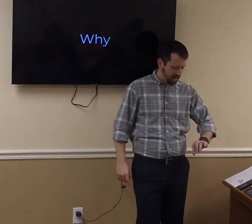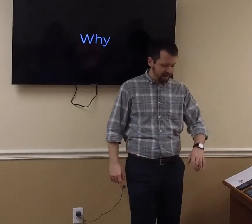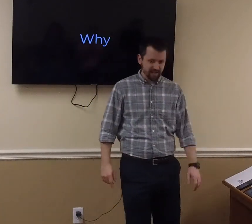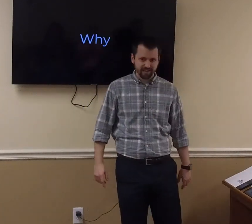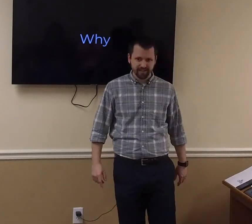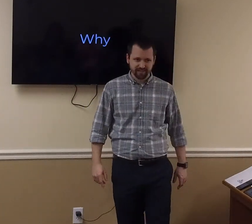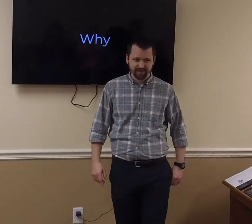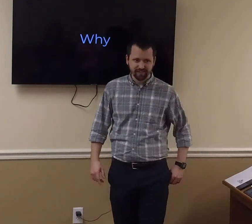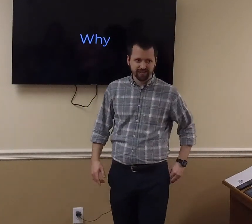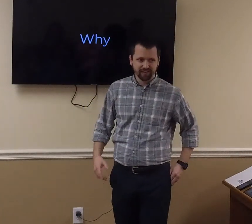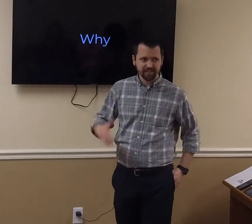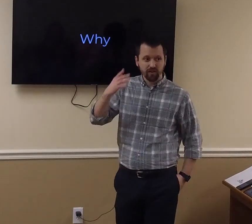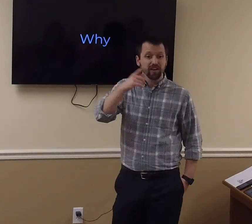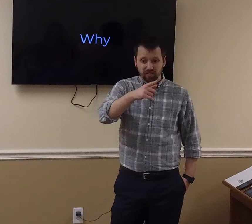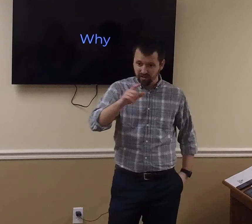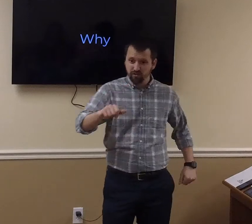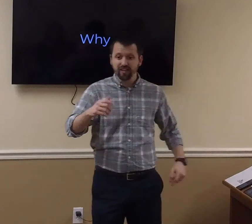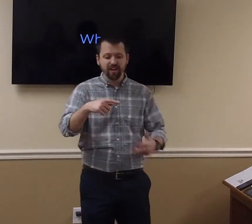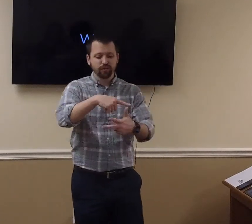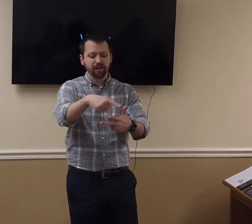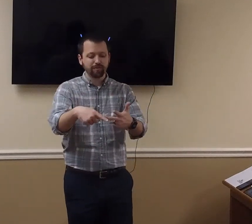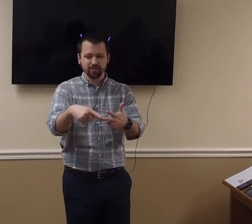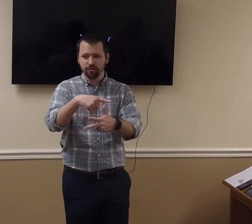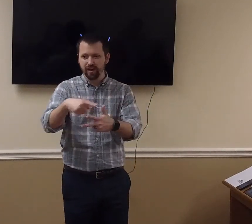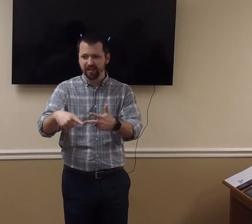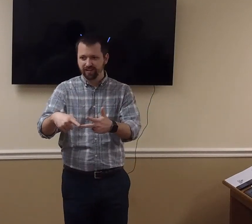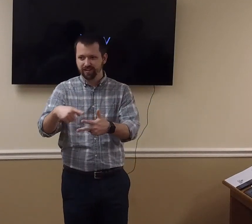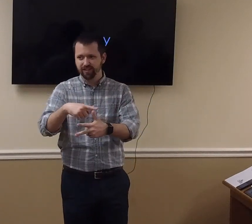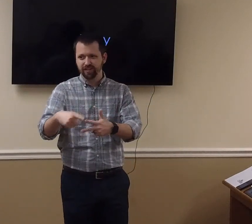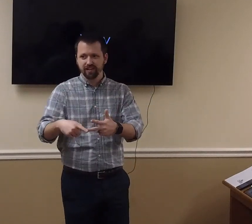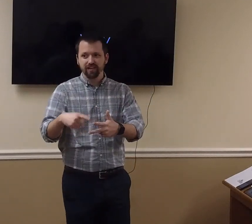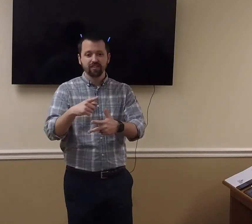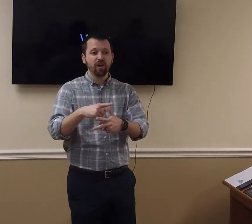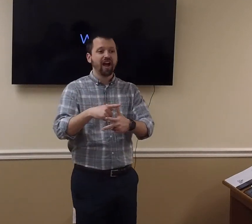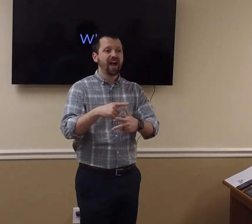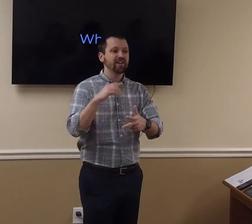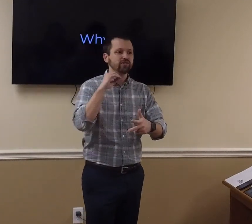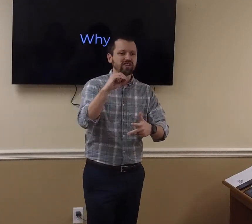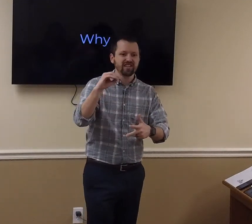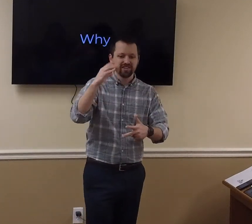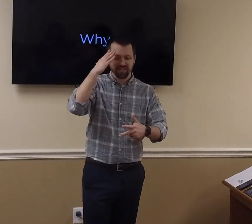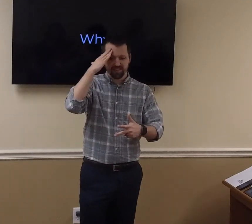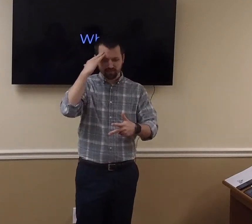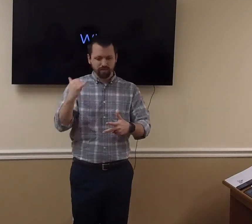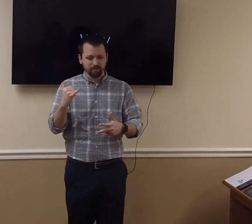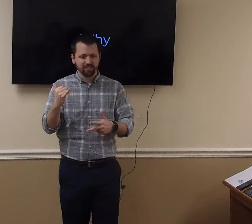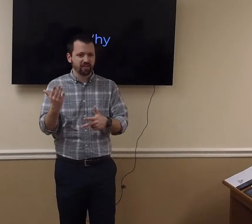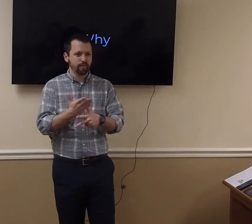Why? So you can do that. You got 3 options on why. So I usually teach this one, but this is our